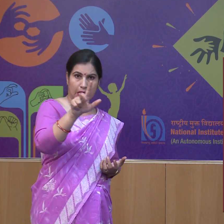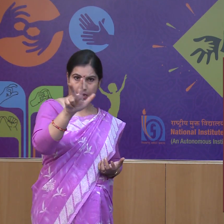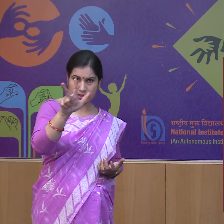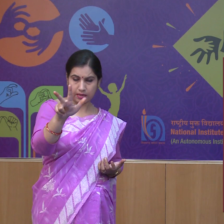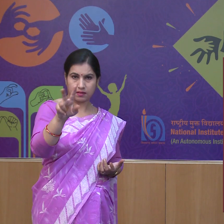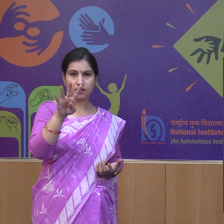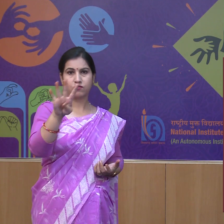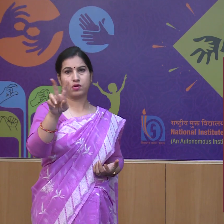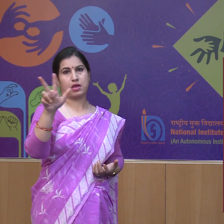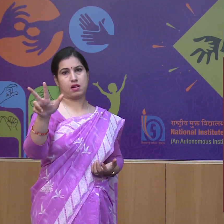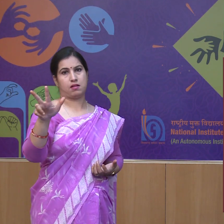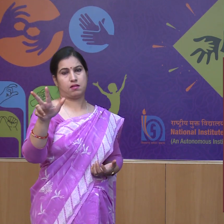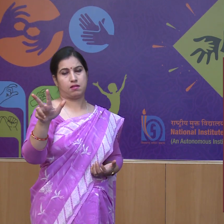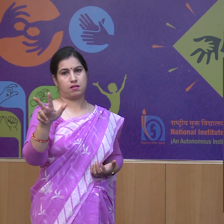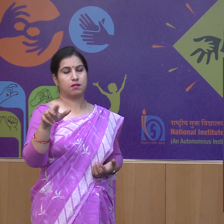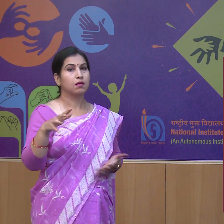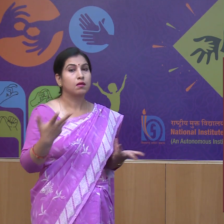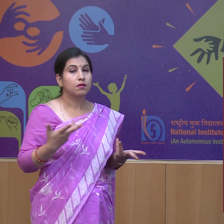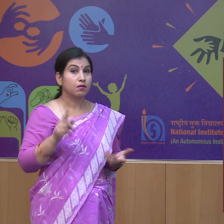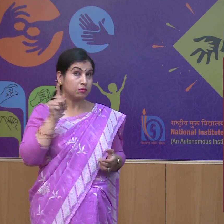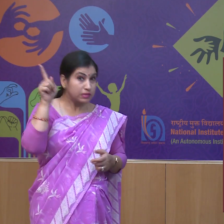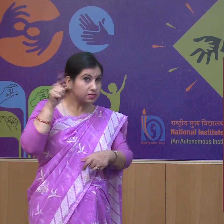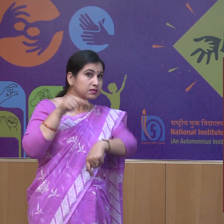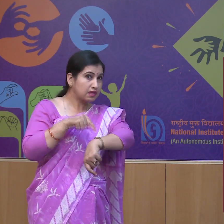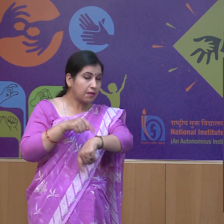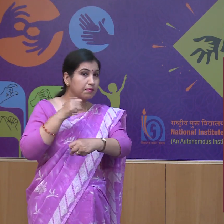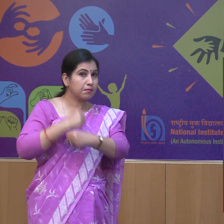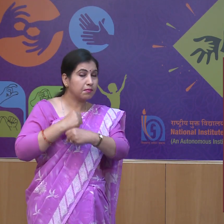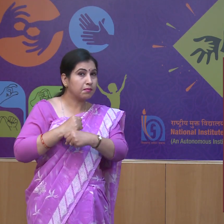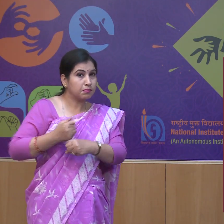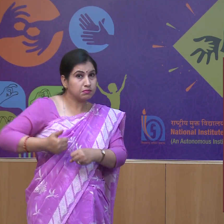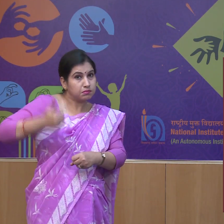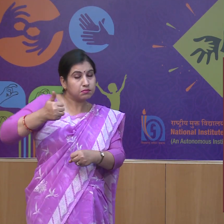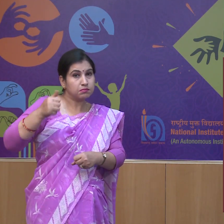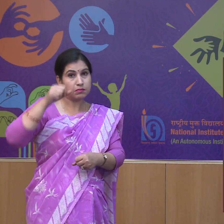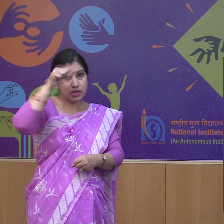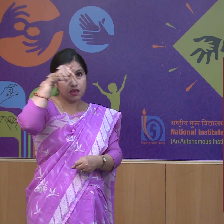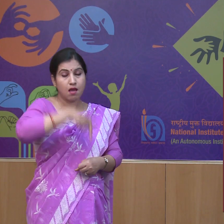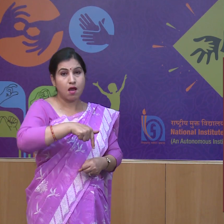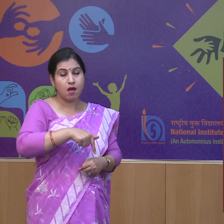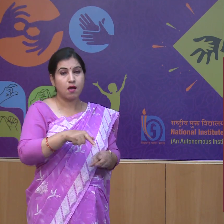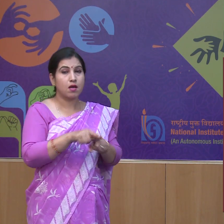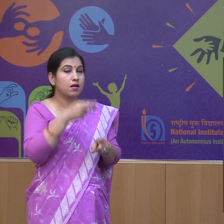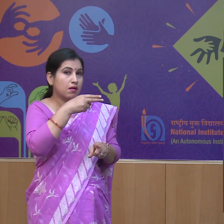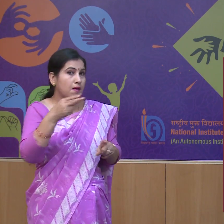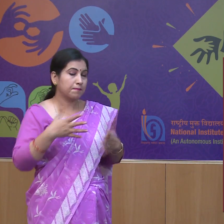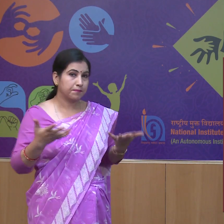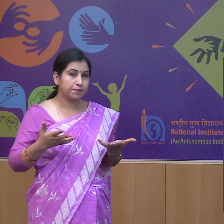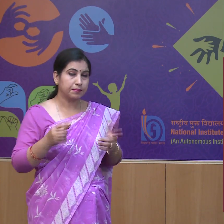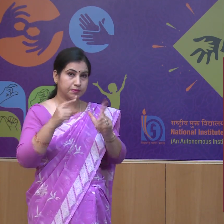1848 by the then Governor General of India, Lord